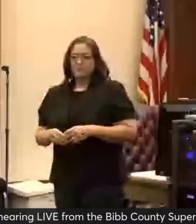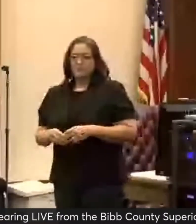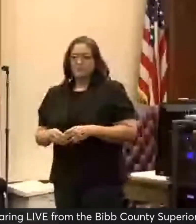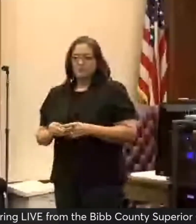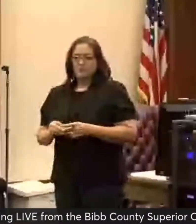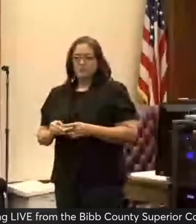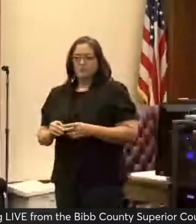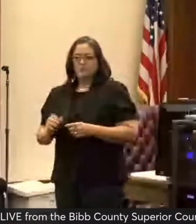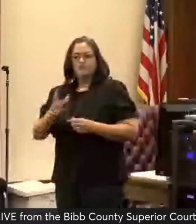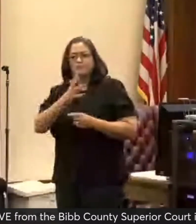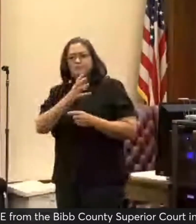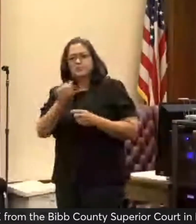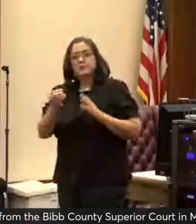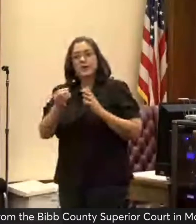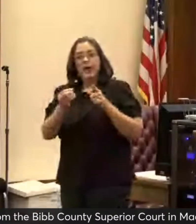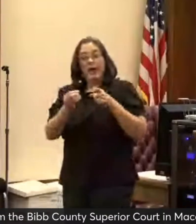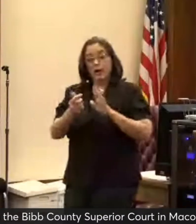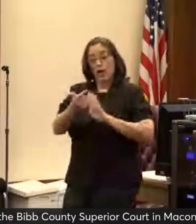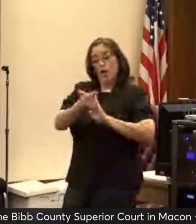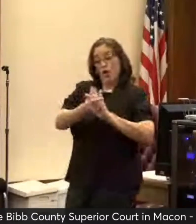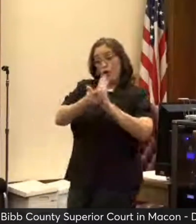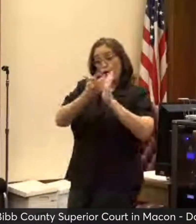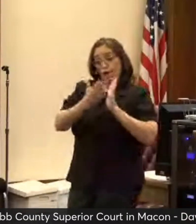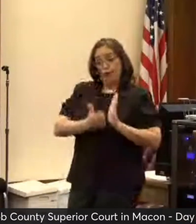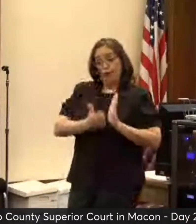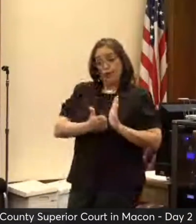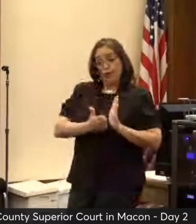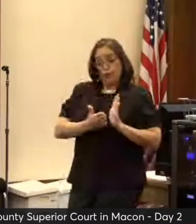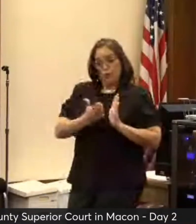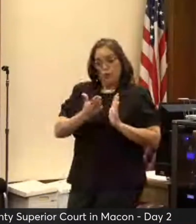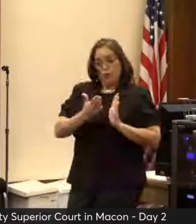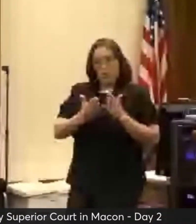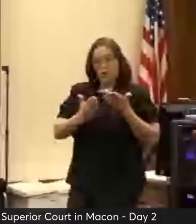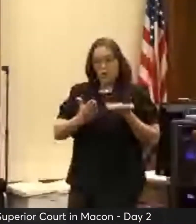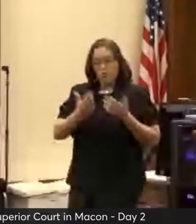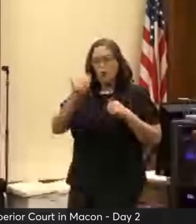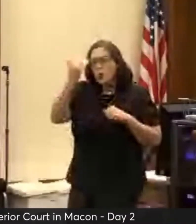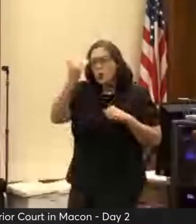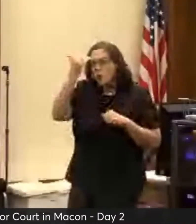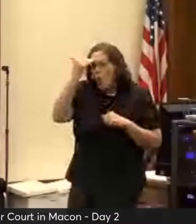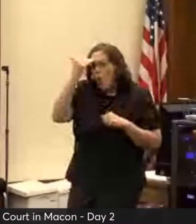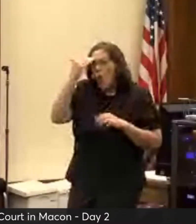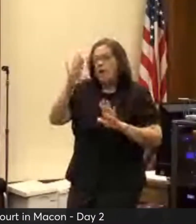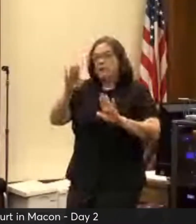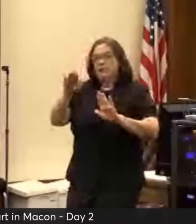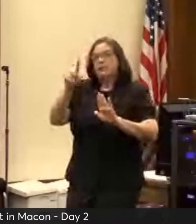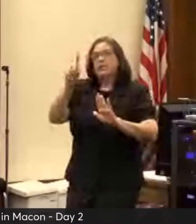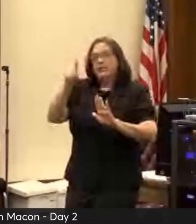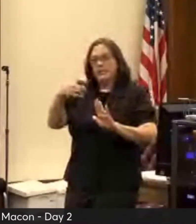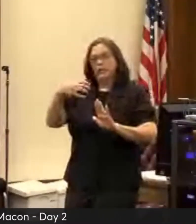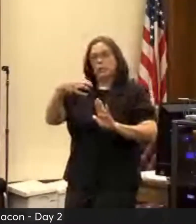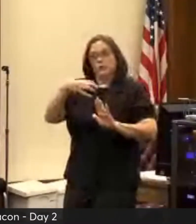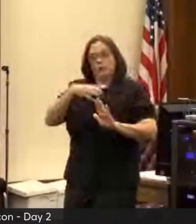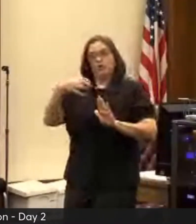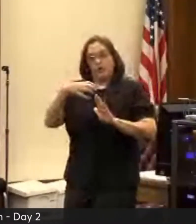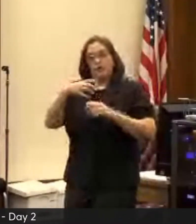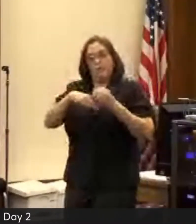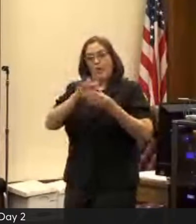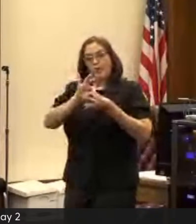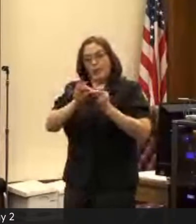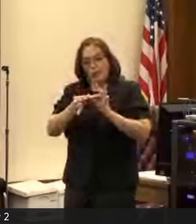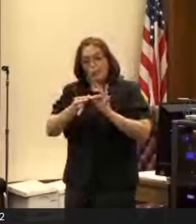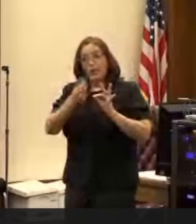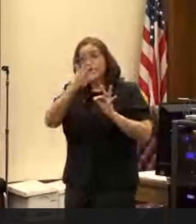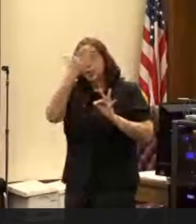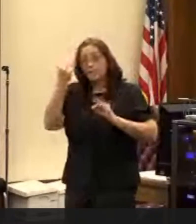Right. And the attorney would be informed of the need to object through whatever's happening with the table interpreter and the defendant,